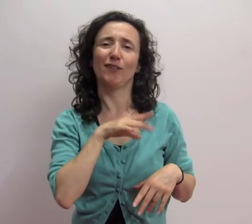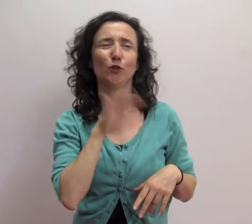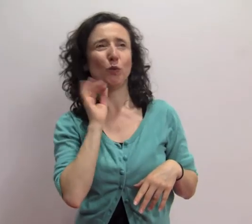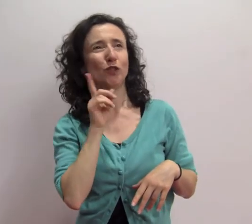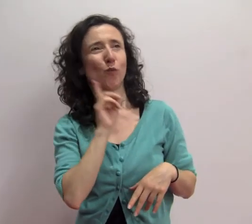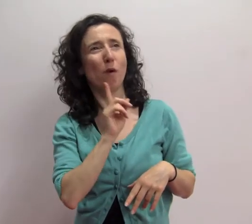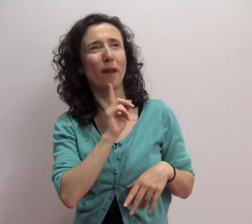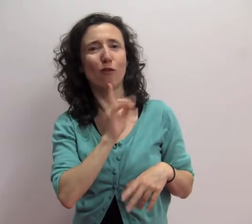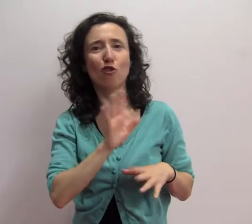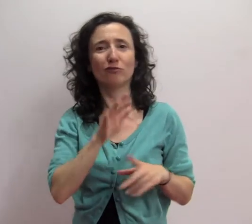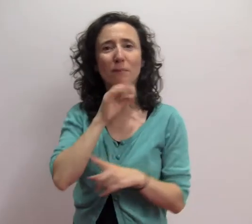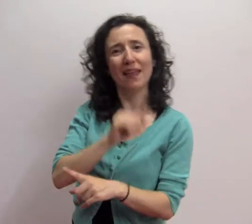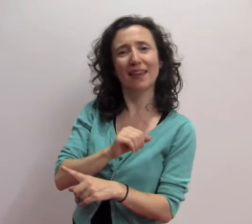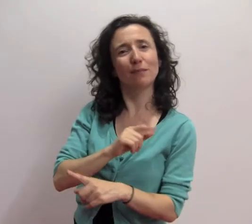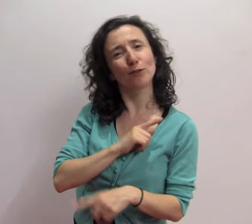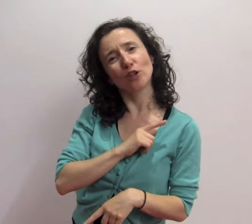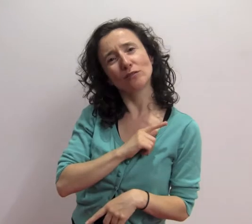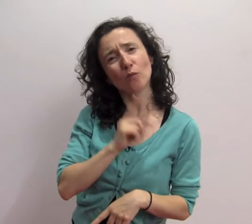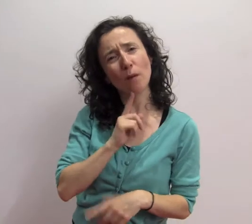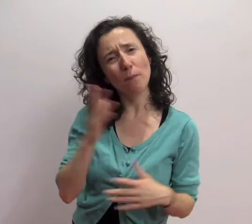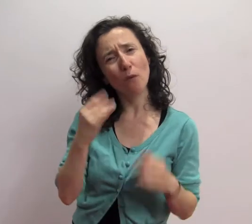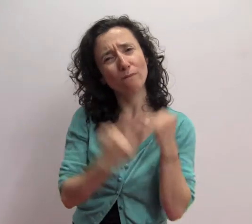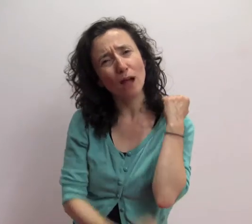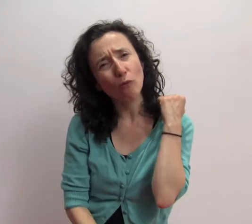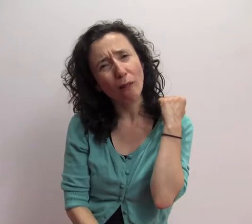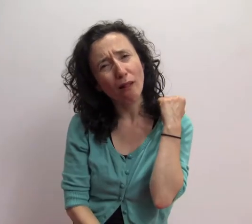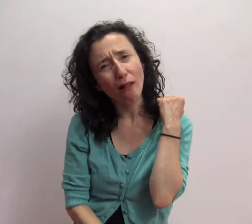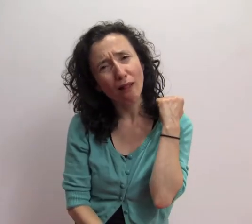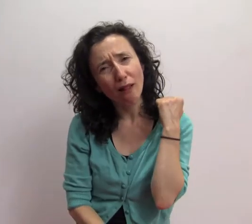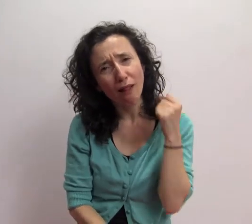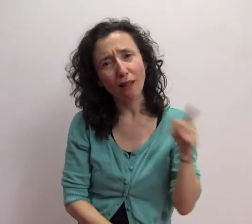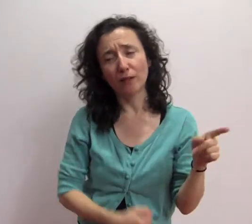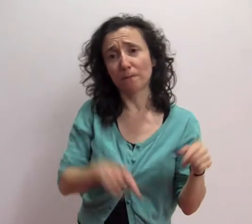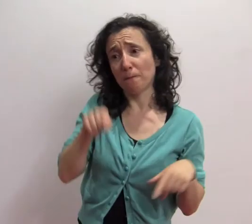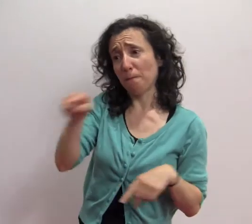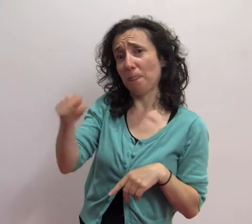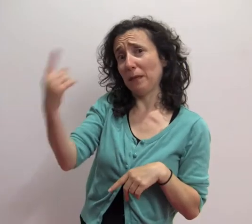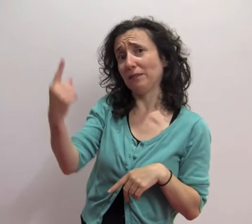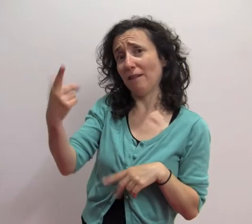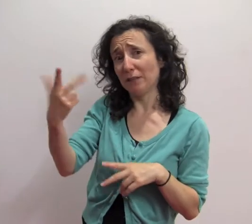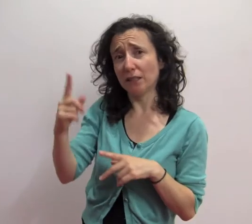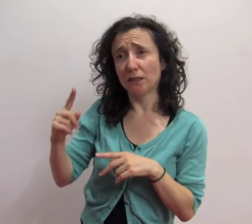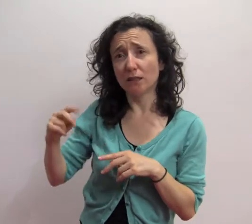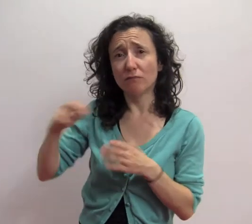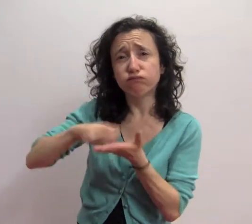And the fictional character of Tanika, I chose a woman rather than this guy that actually happened to, because I thought for a